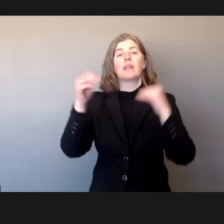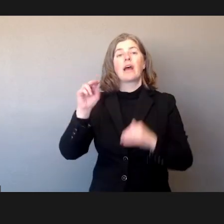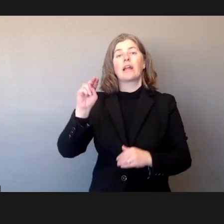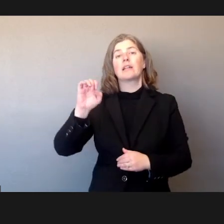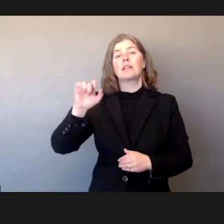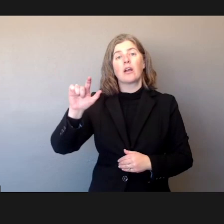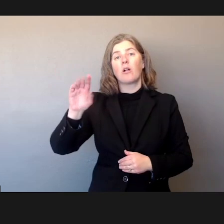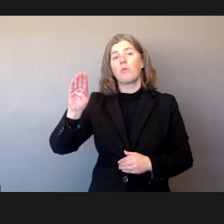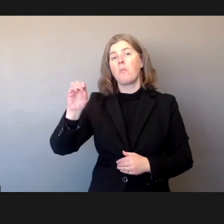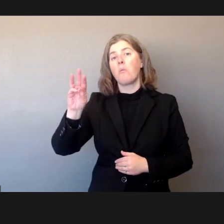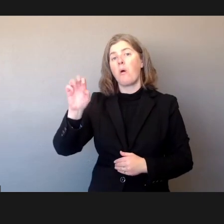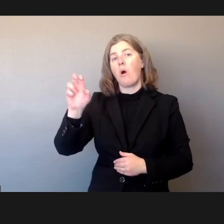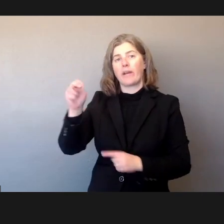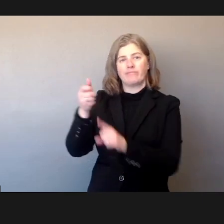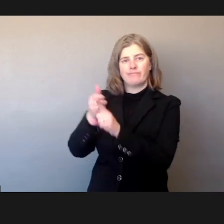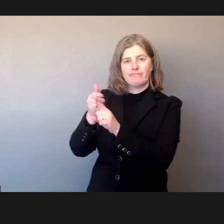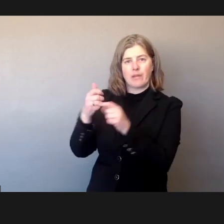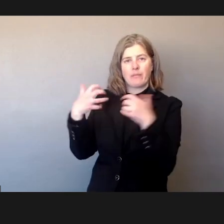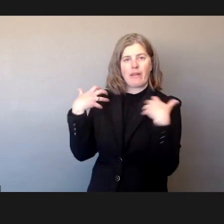behavioral health